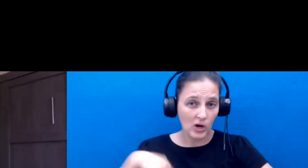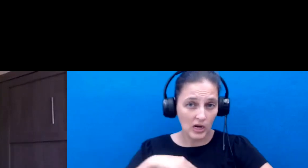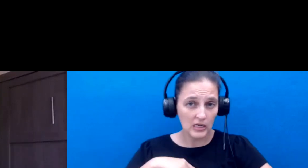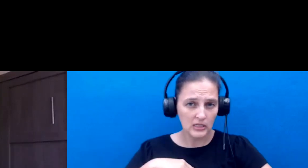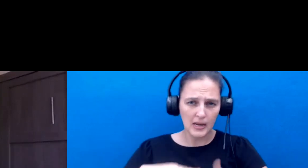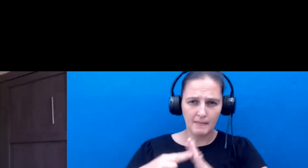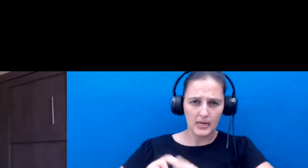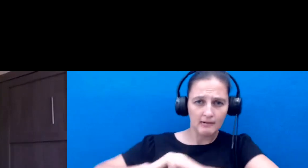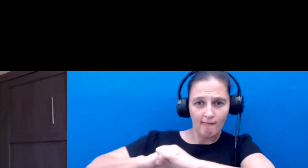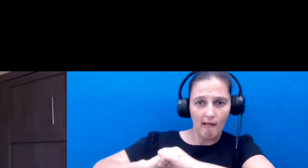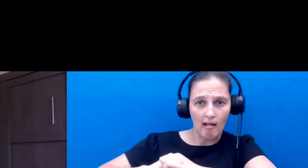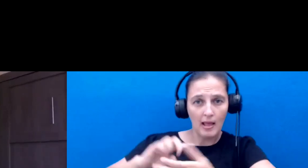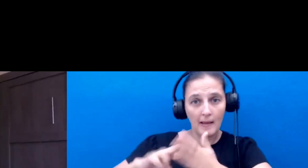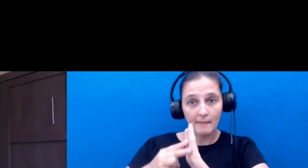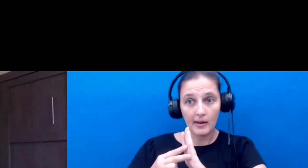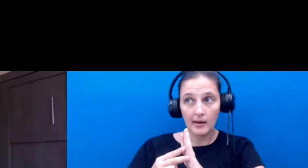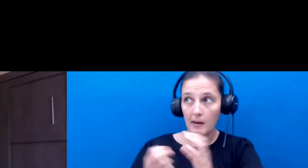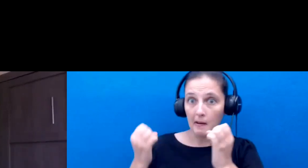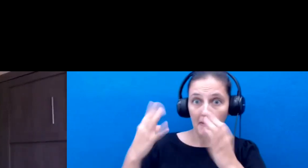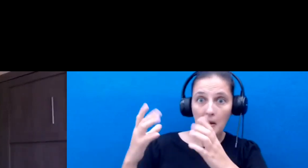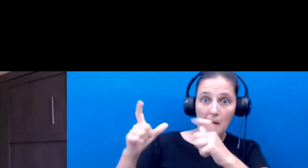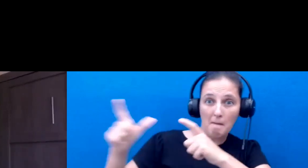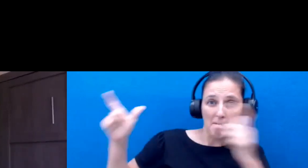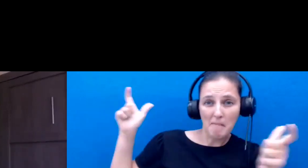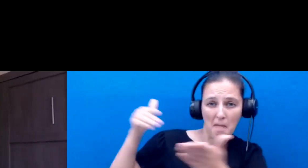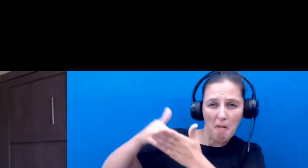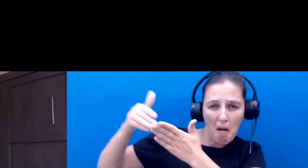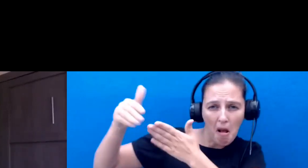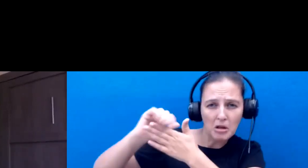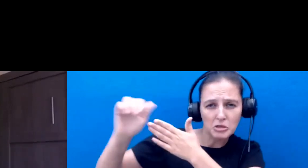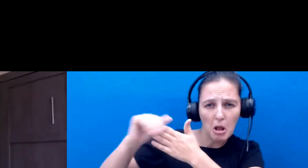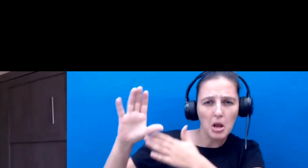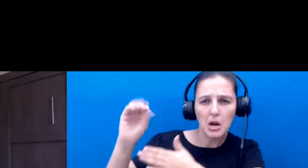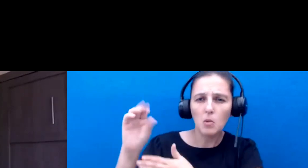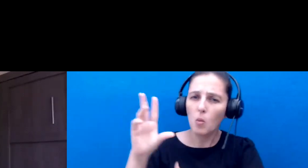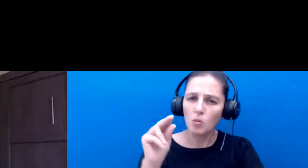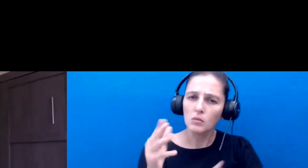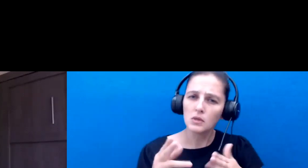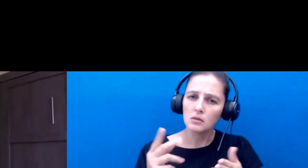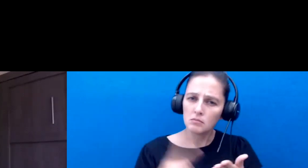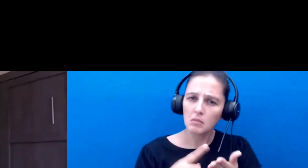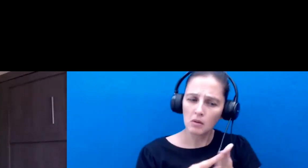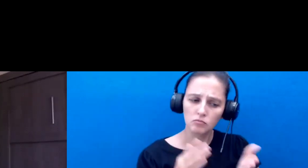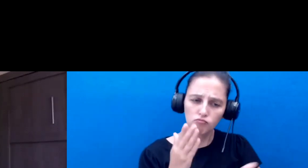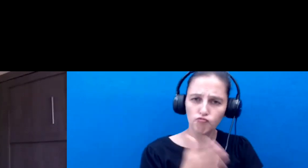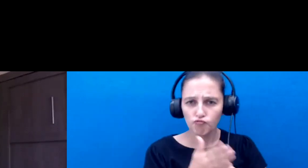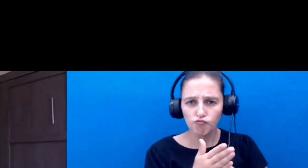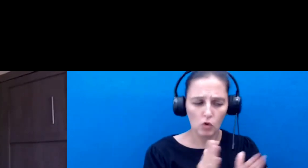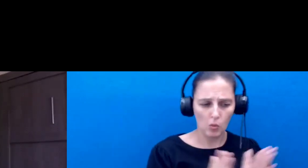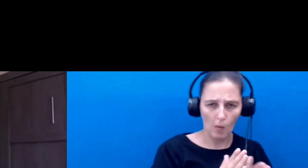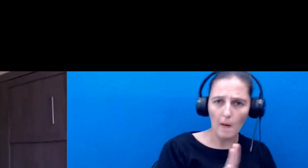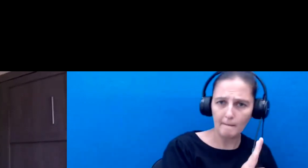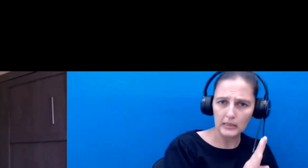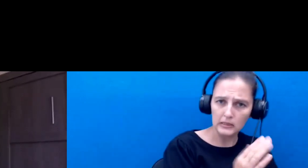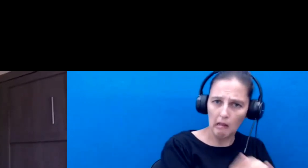big multi-million-dollar companies. Sometimes they're the small and medium enterprises. So I really do encourage you to reach out to us